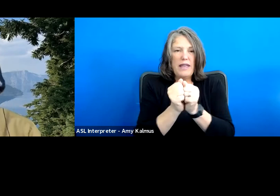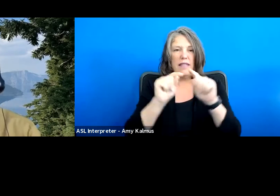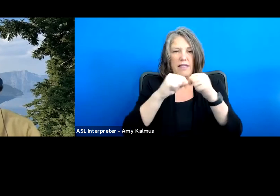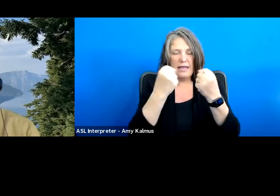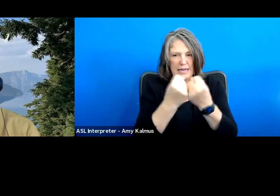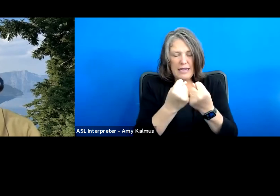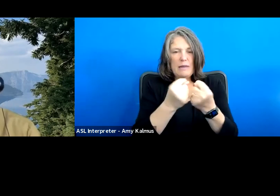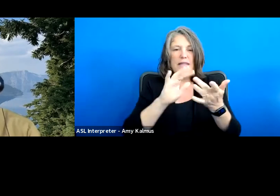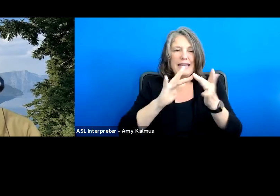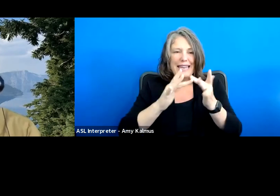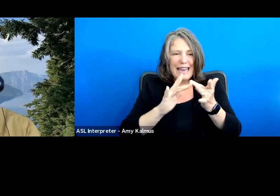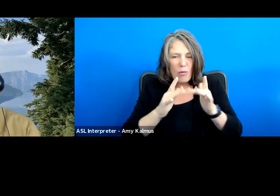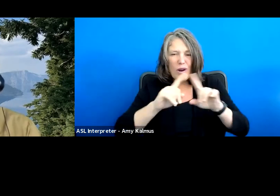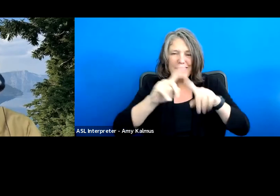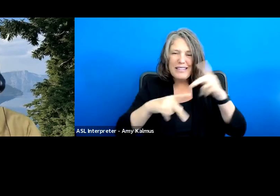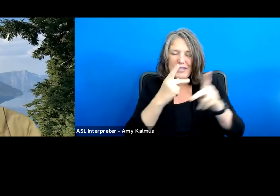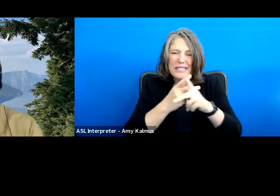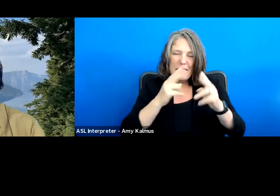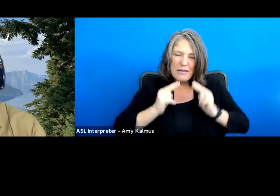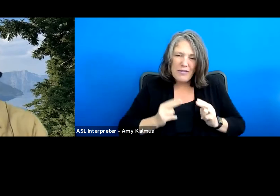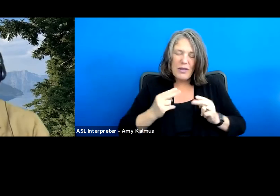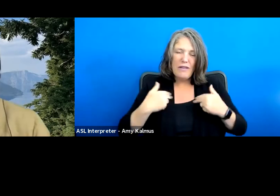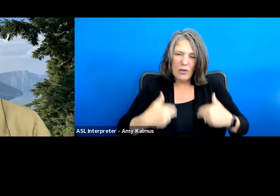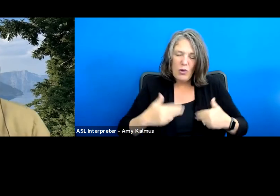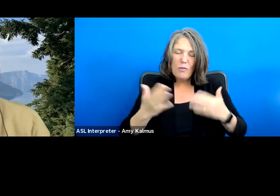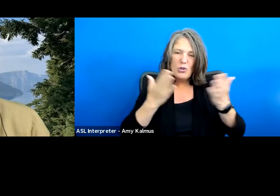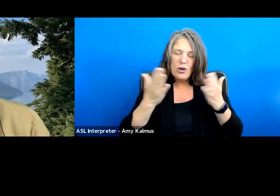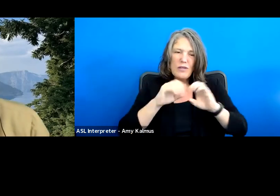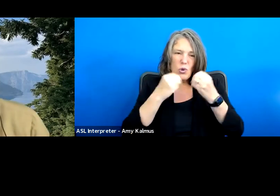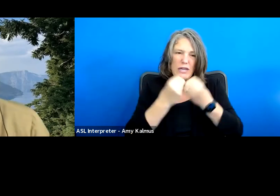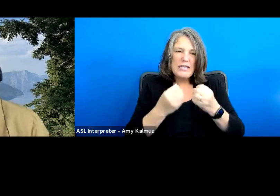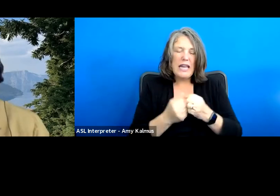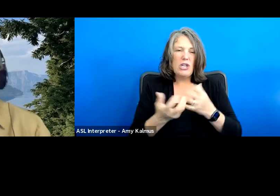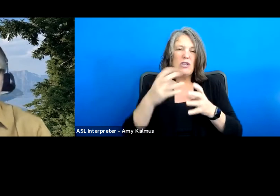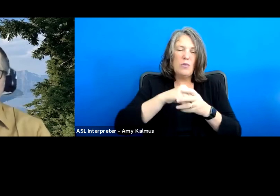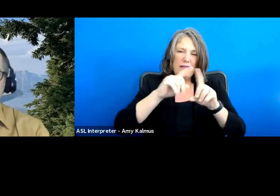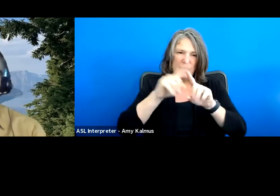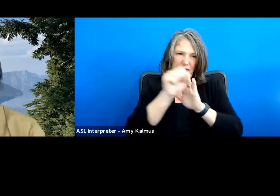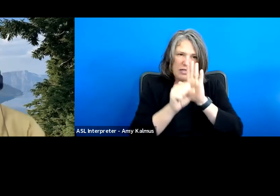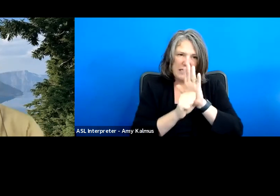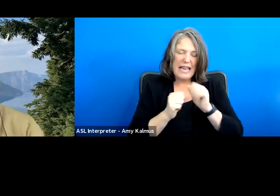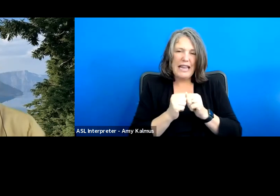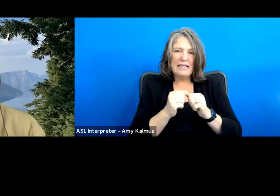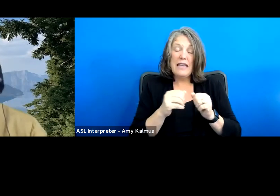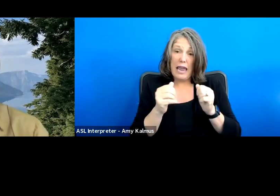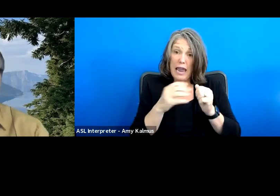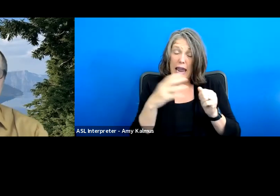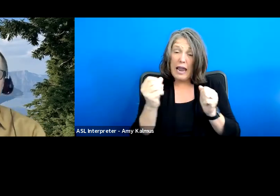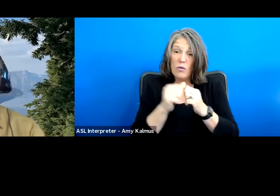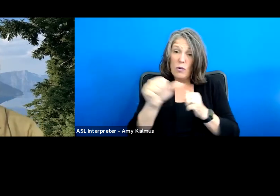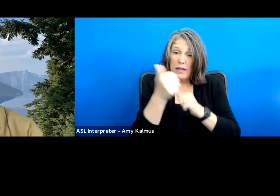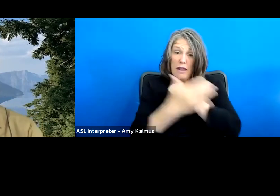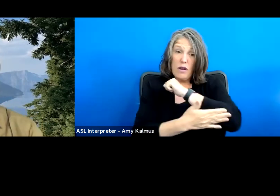teams, networks, different types of human service organizations within different states and even with another